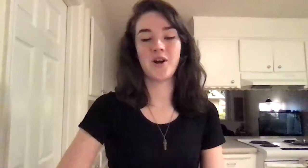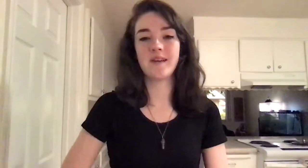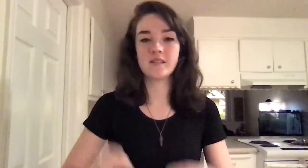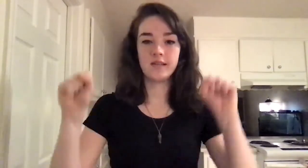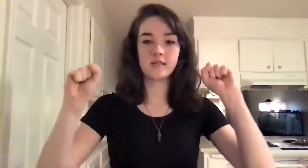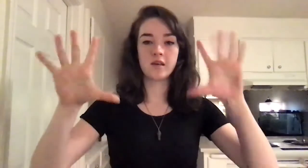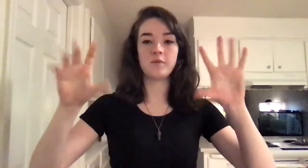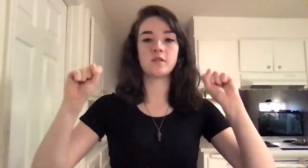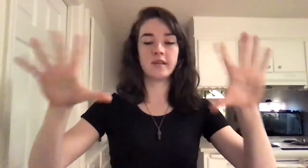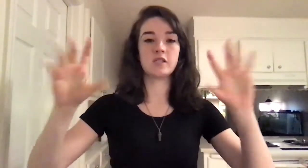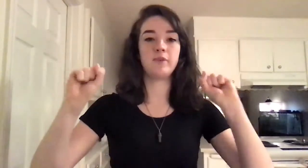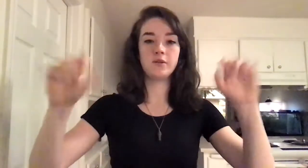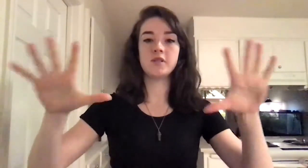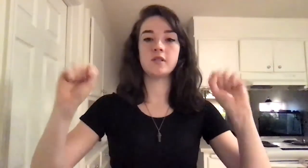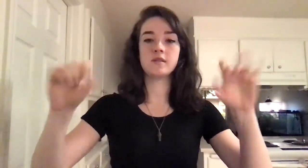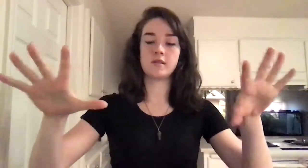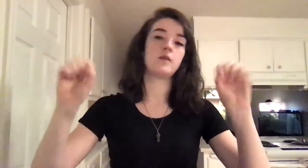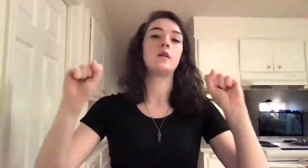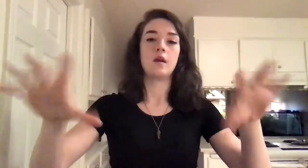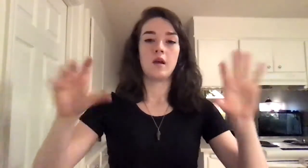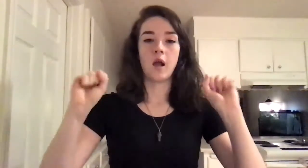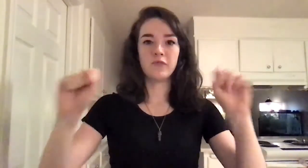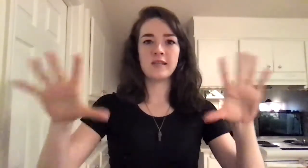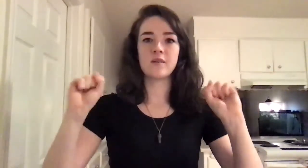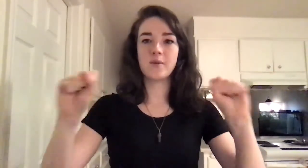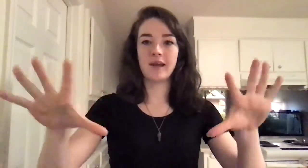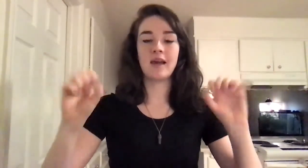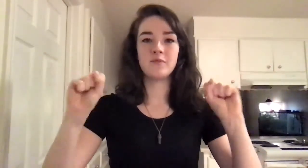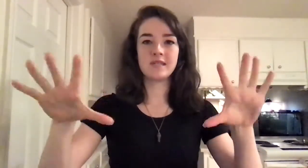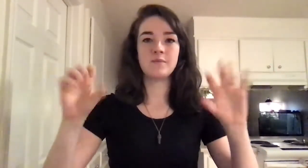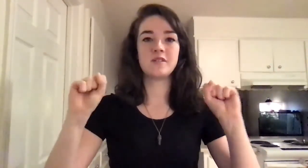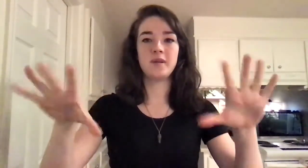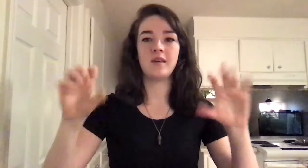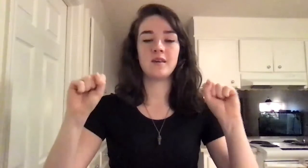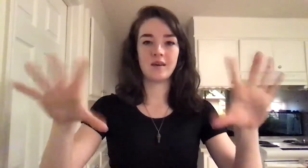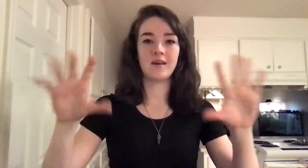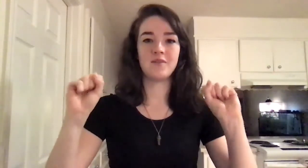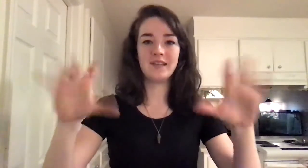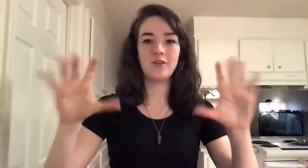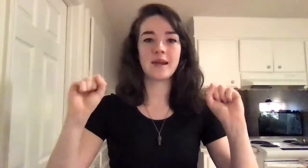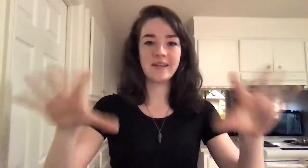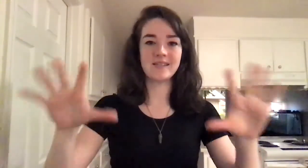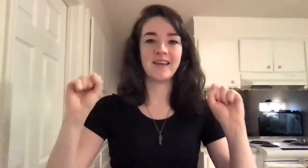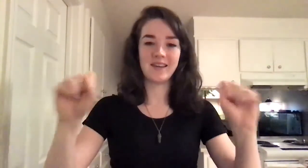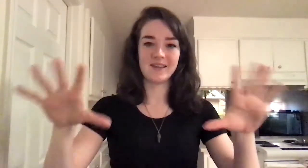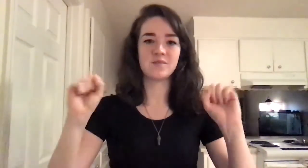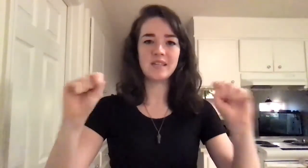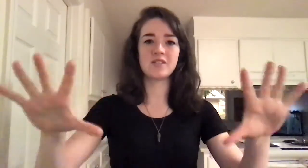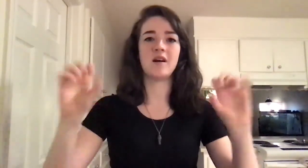right, so let's start with some explosions. I'm really sorry, my camera seems to be really grainy today. It's really dark. I do